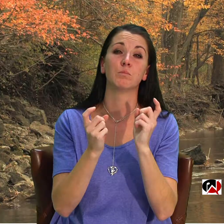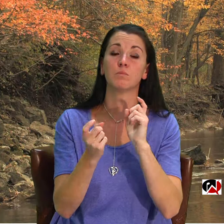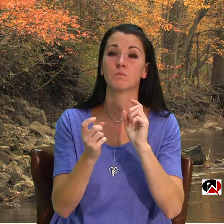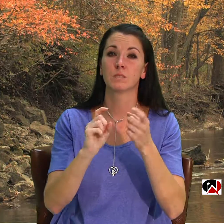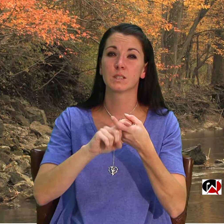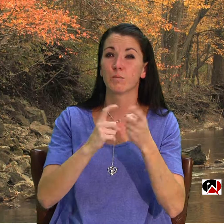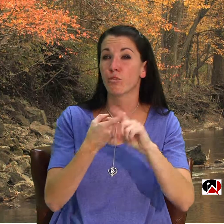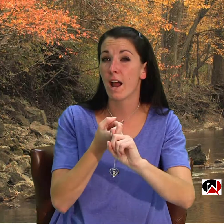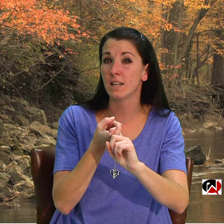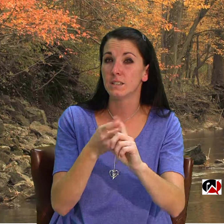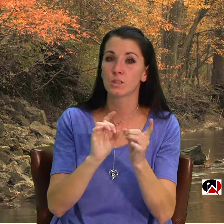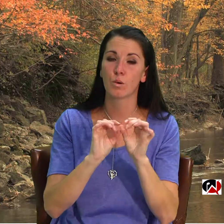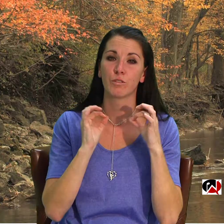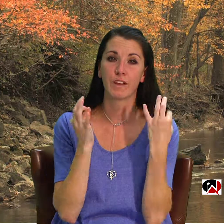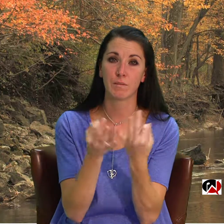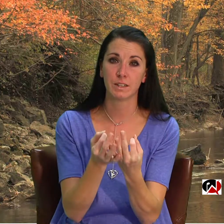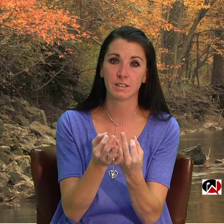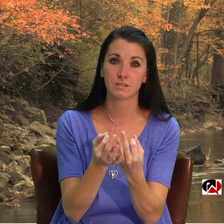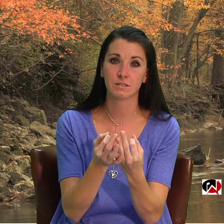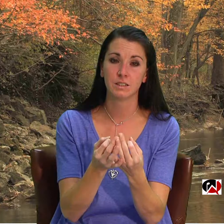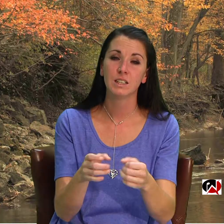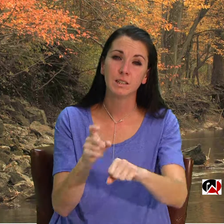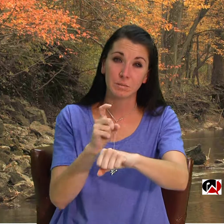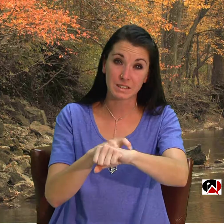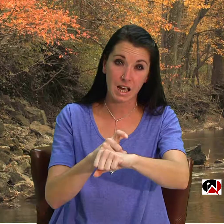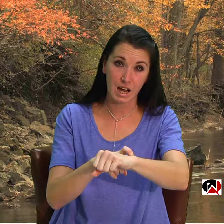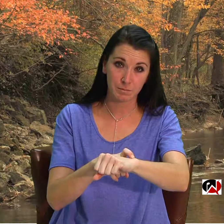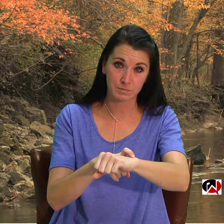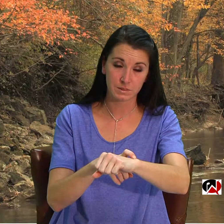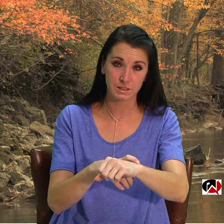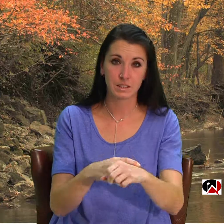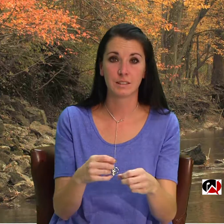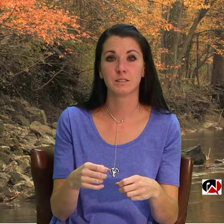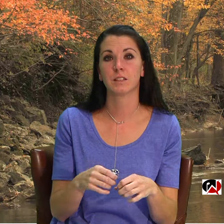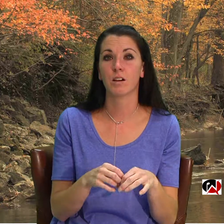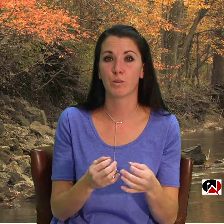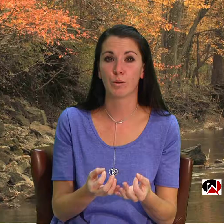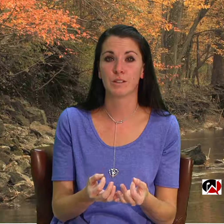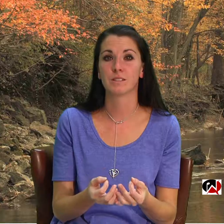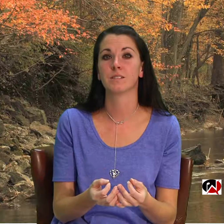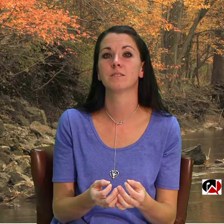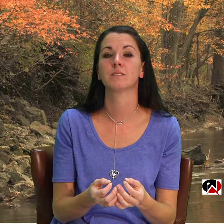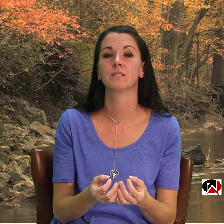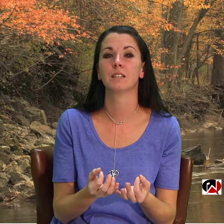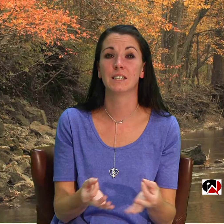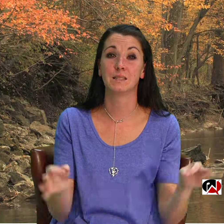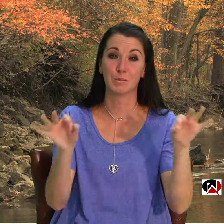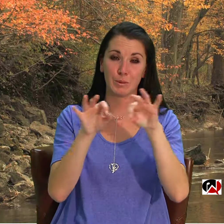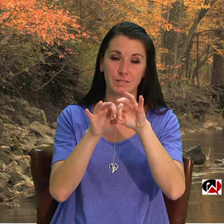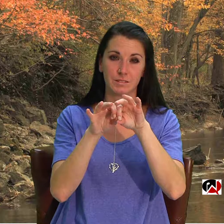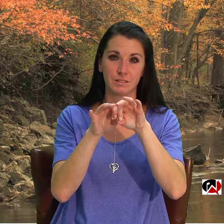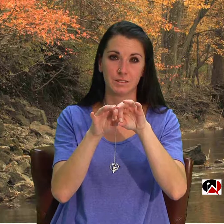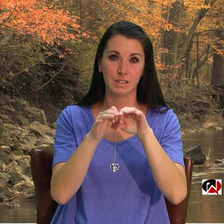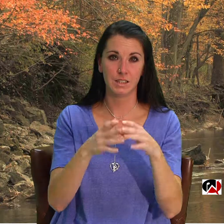you could see some good music. Maybe you could just visit with some friends or